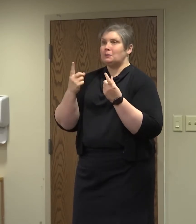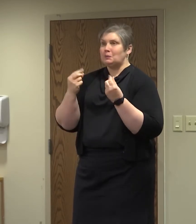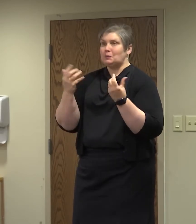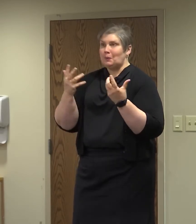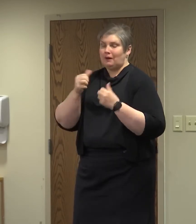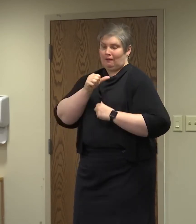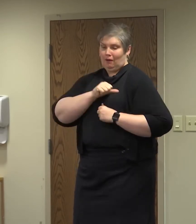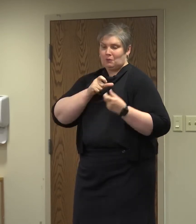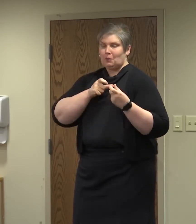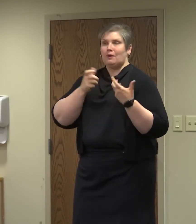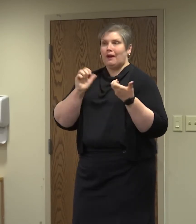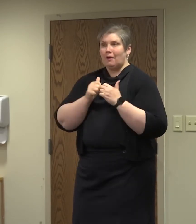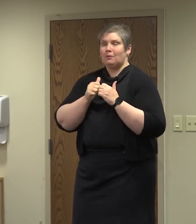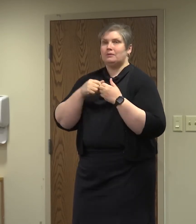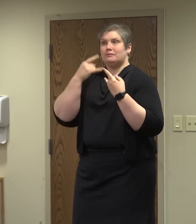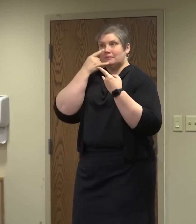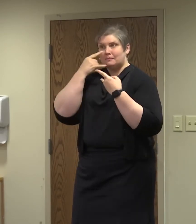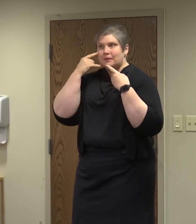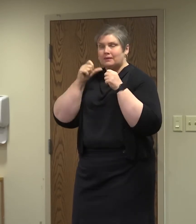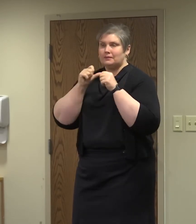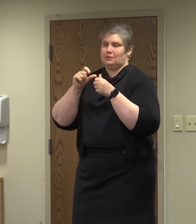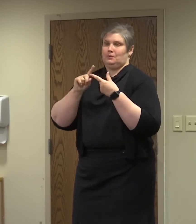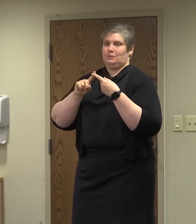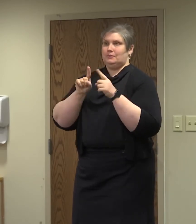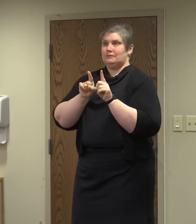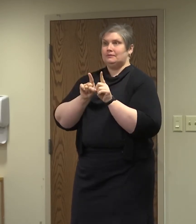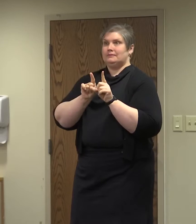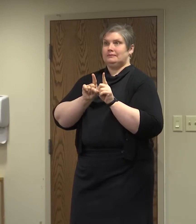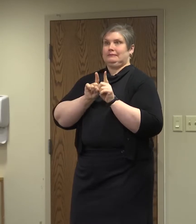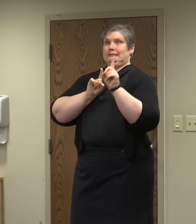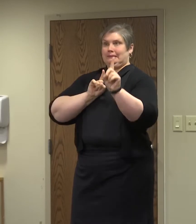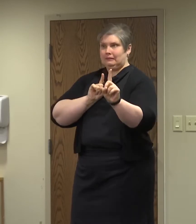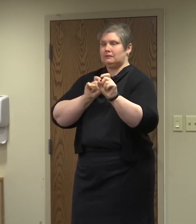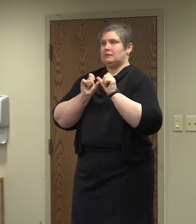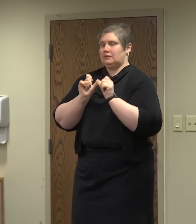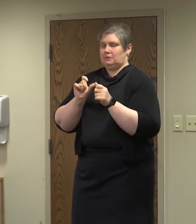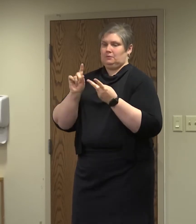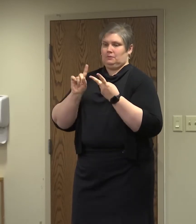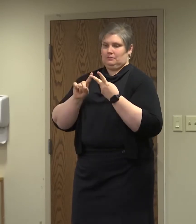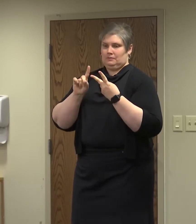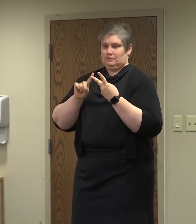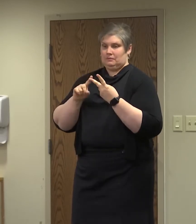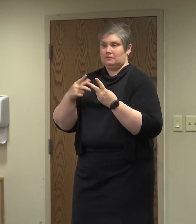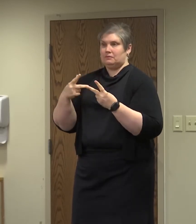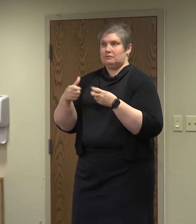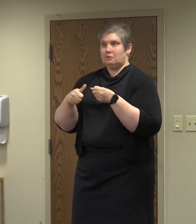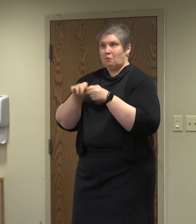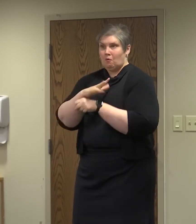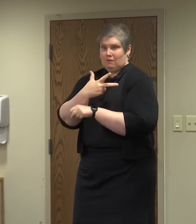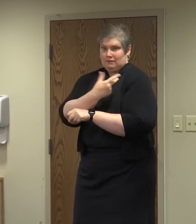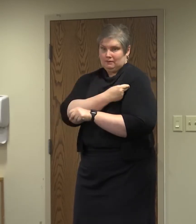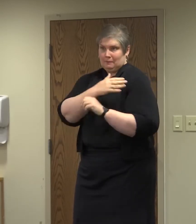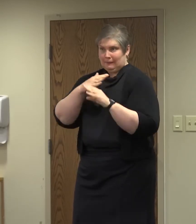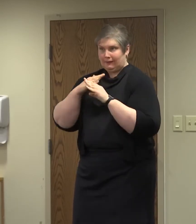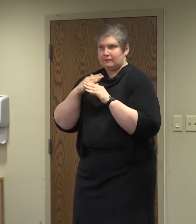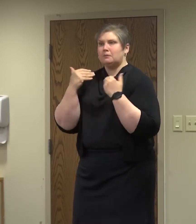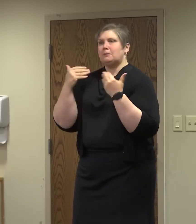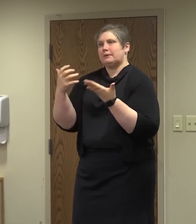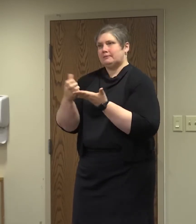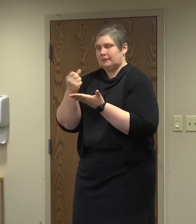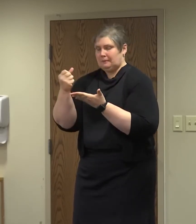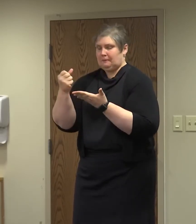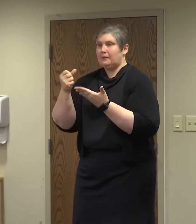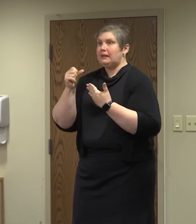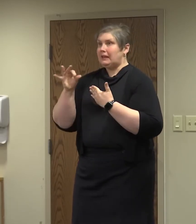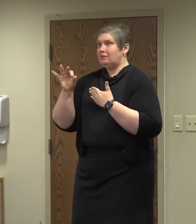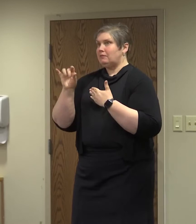social distancing, that's washing your hands, that's making sure you do get the vaccine if you're healthy enough to do so. That's making sure those of